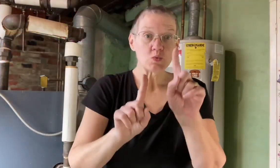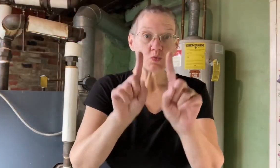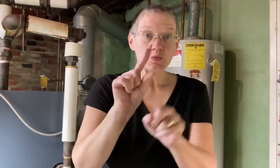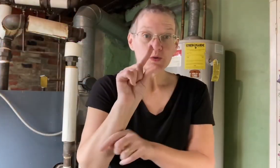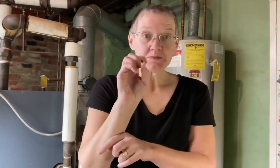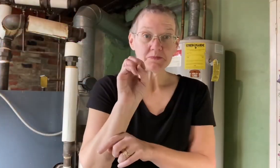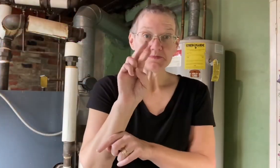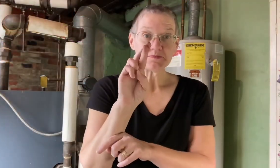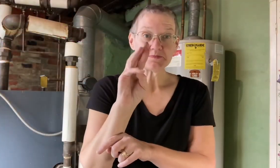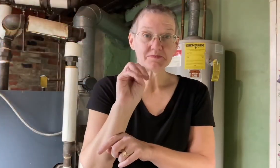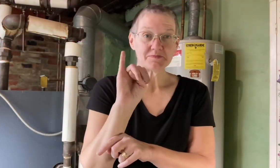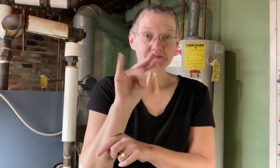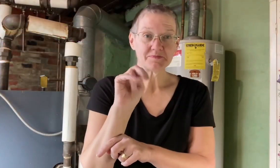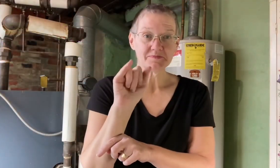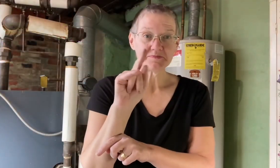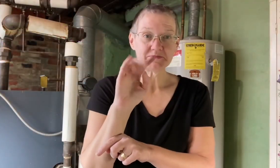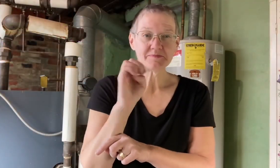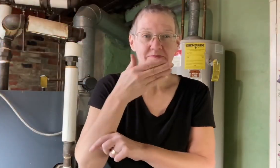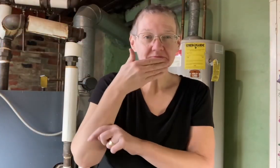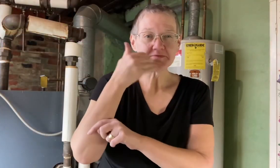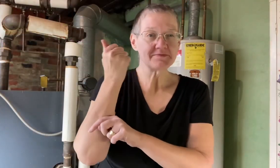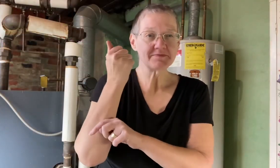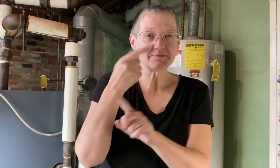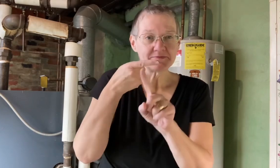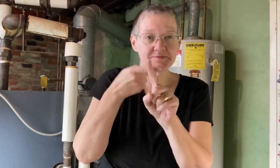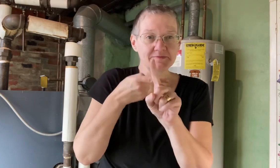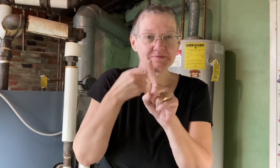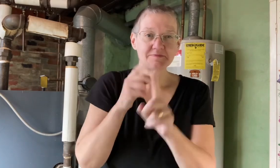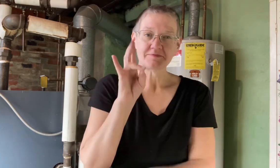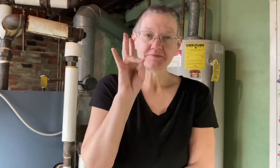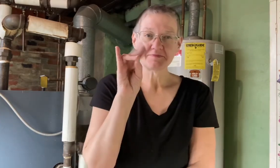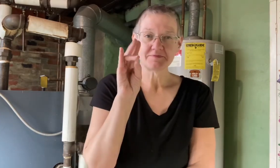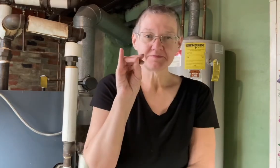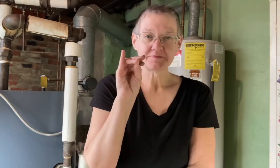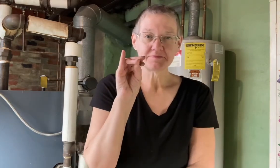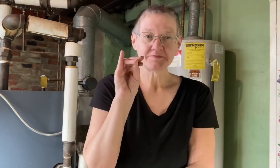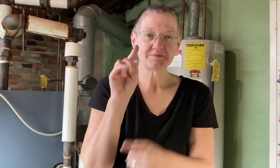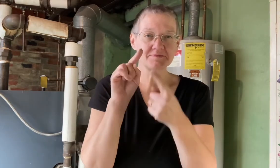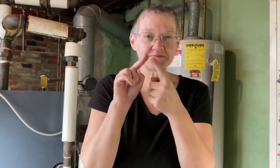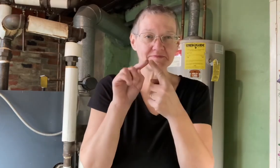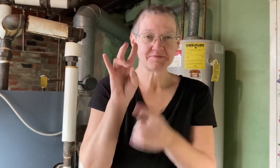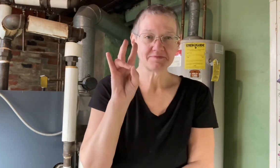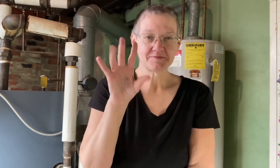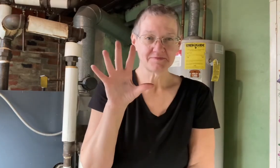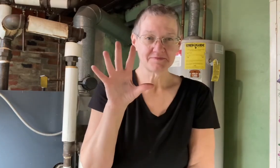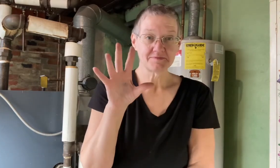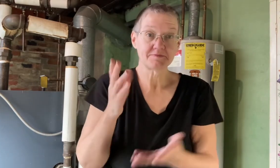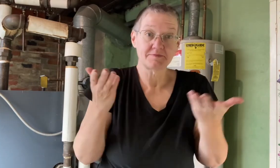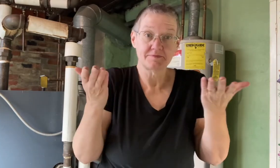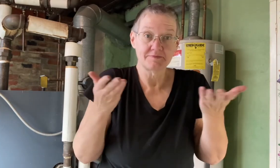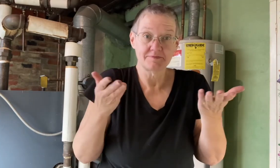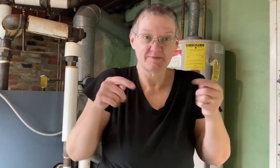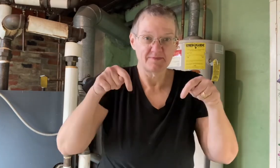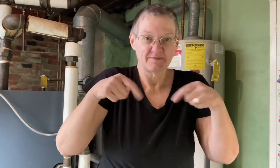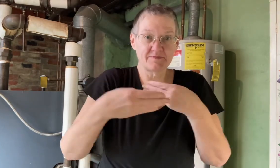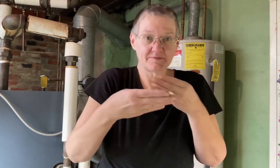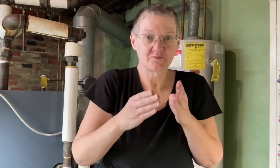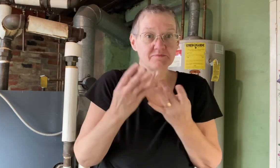Now, red cabbage germinates best at 70 to 75 degrees. And